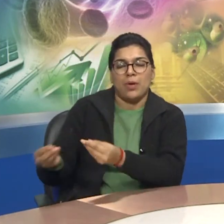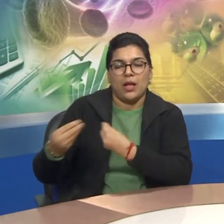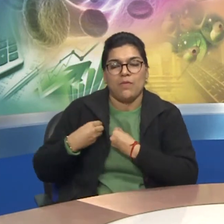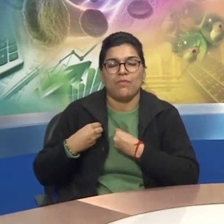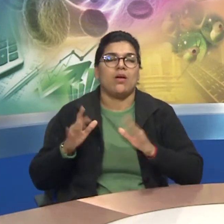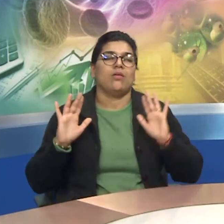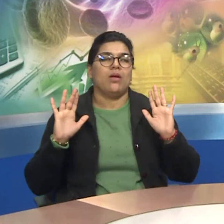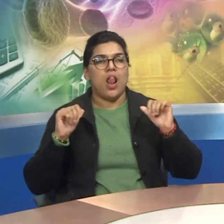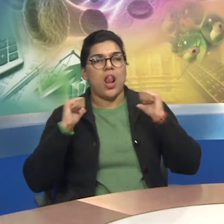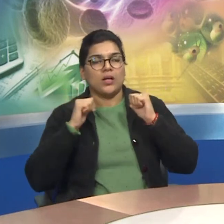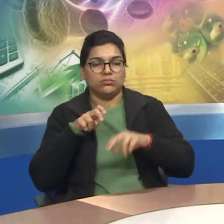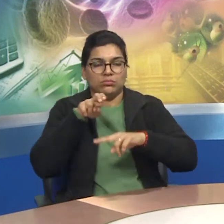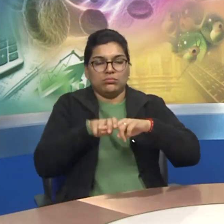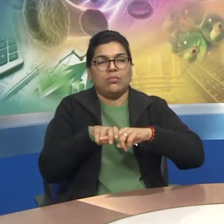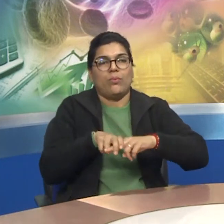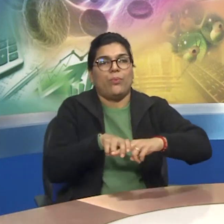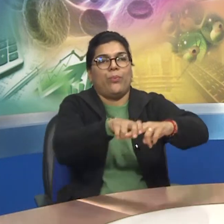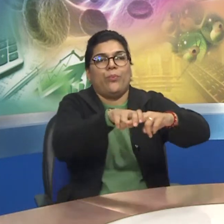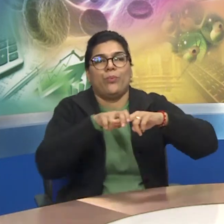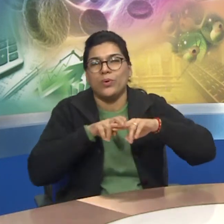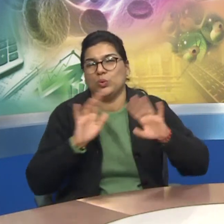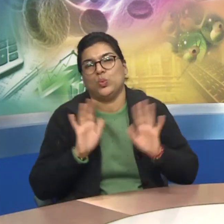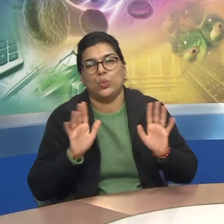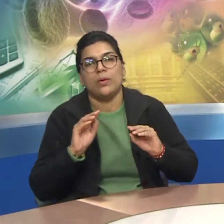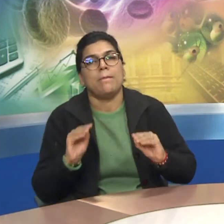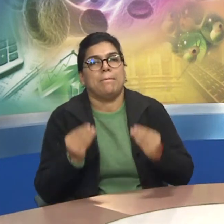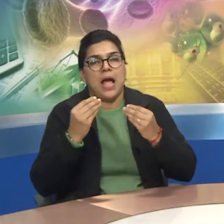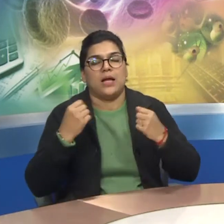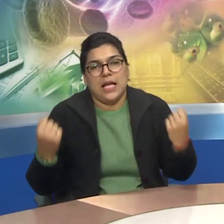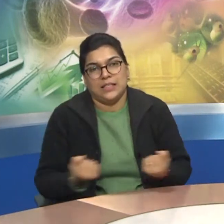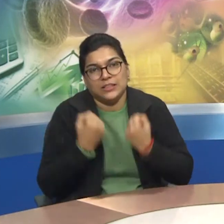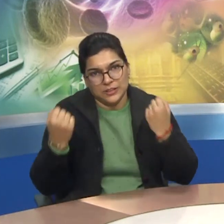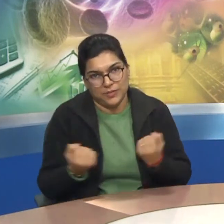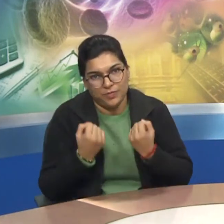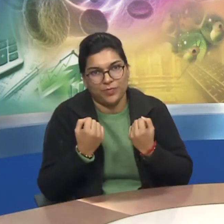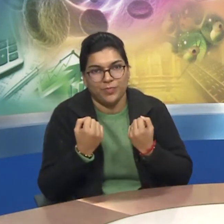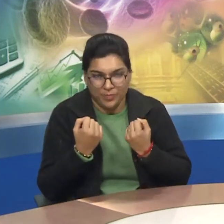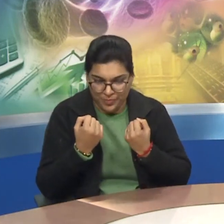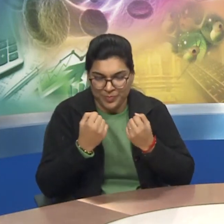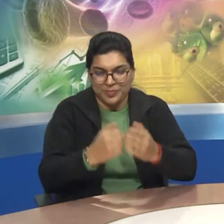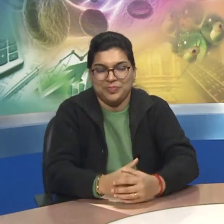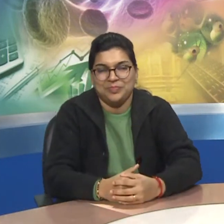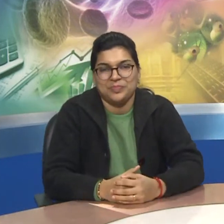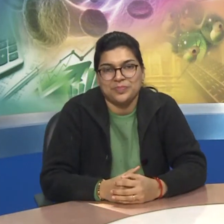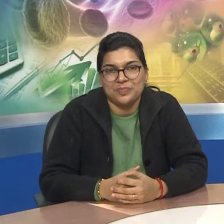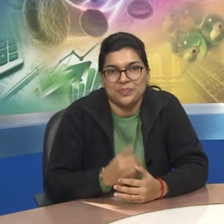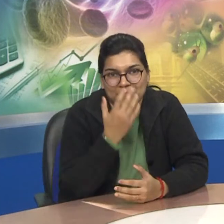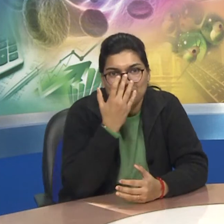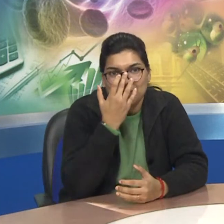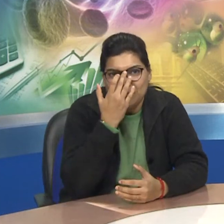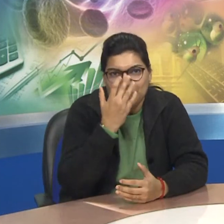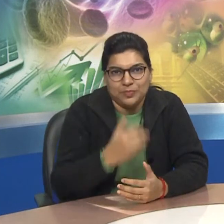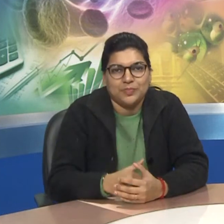routine by being creative and being sportful.